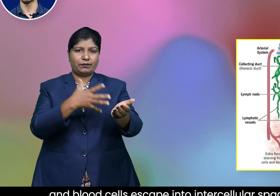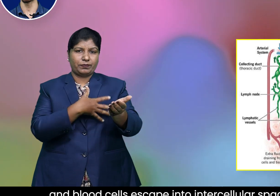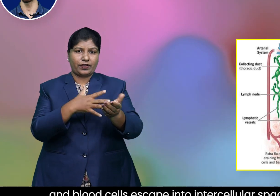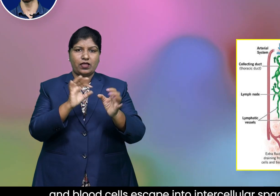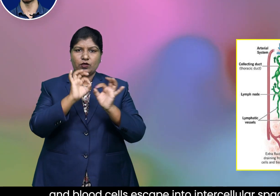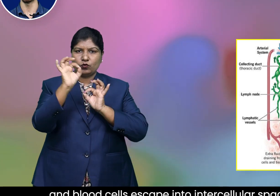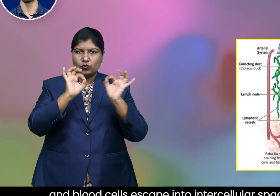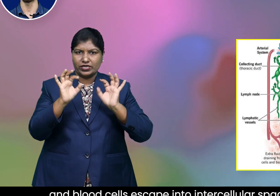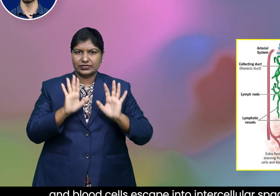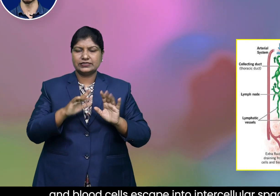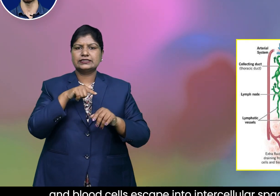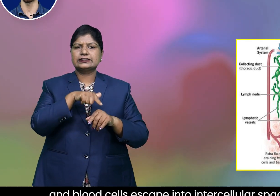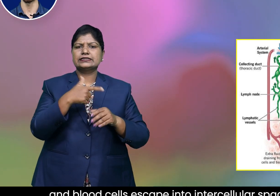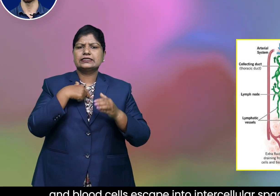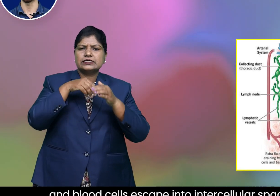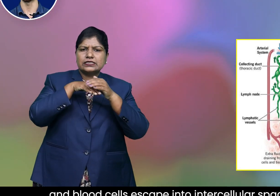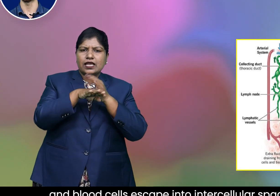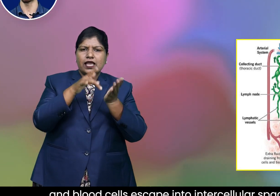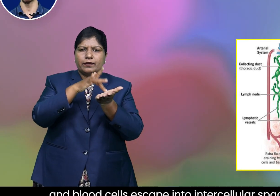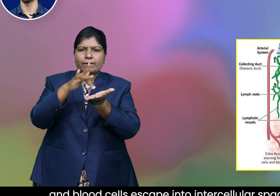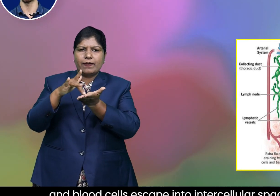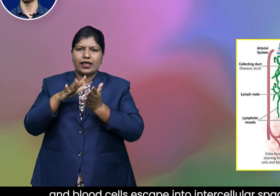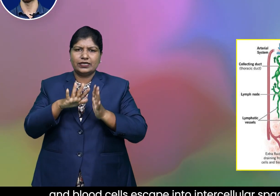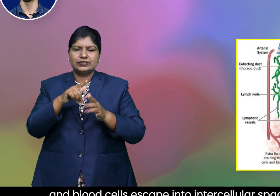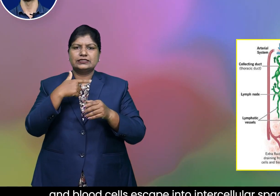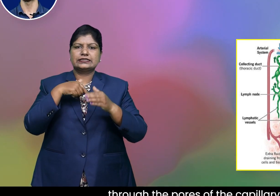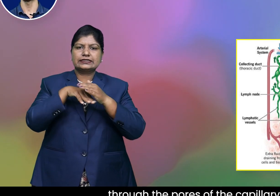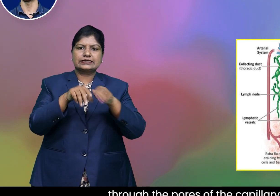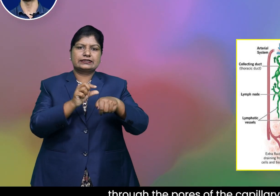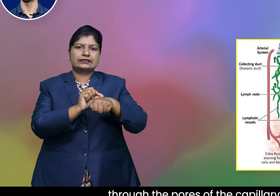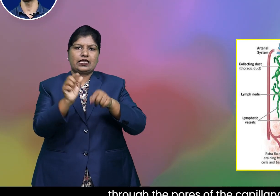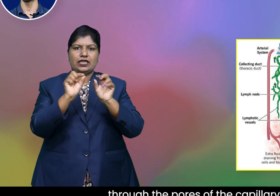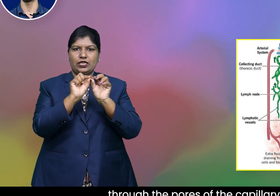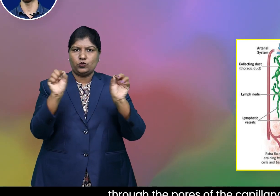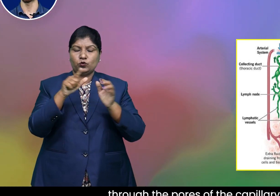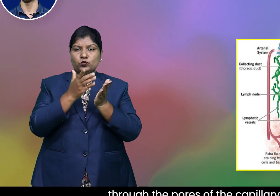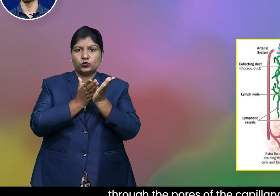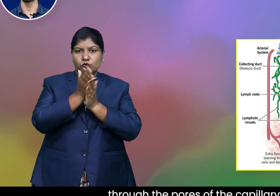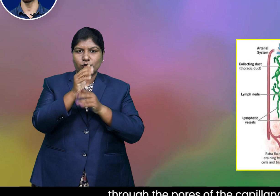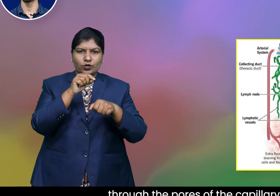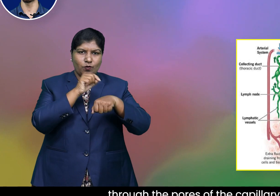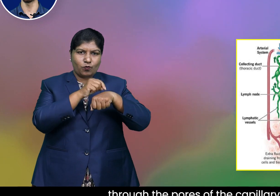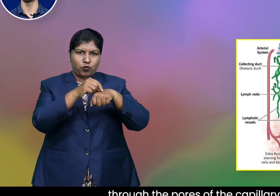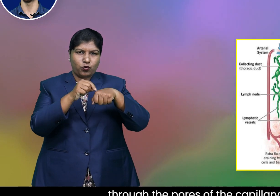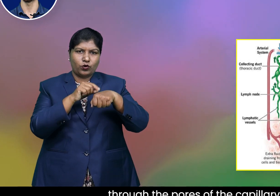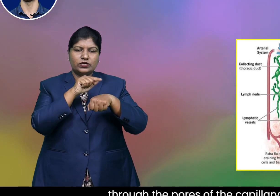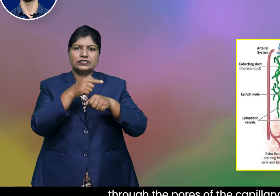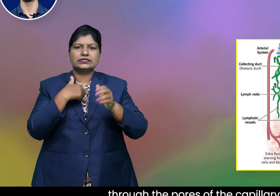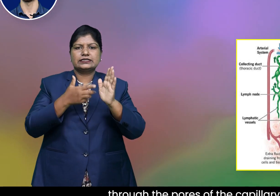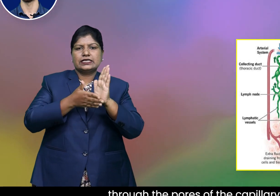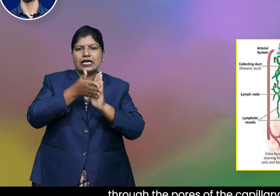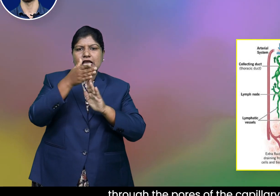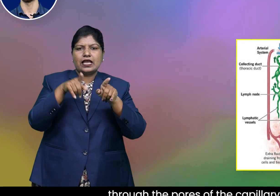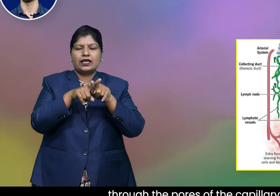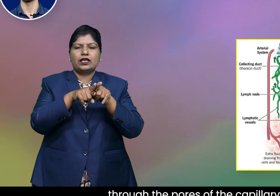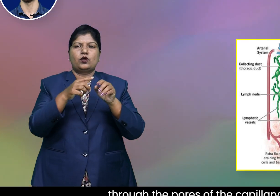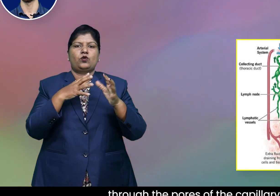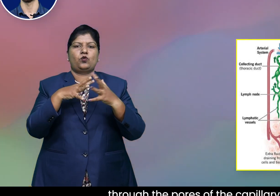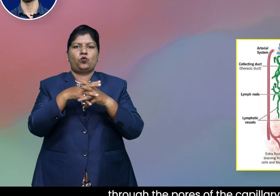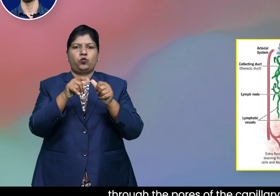into intercellular spaces in the tissues through the pores of the capillary walls.